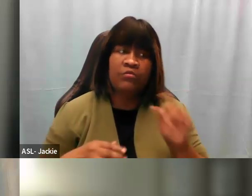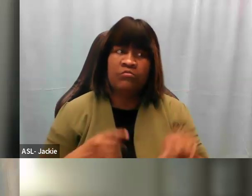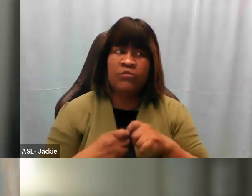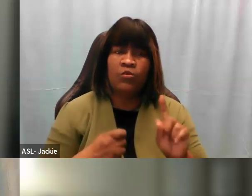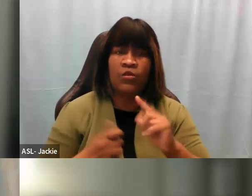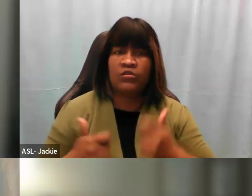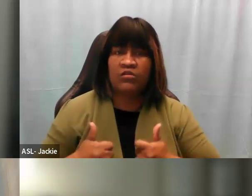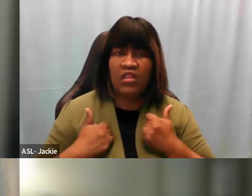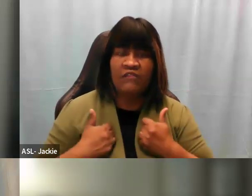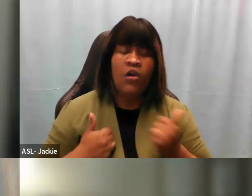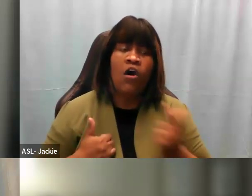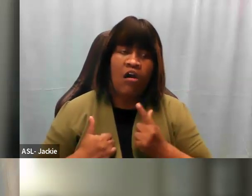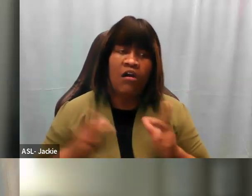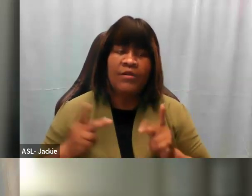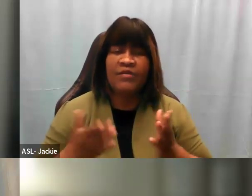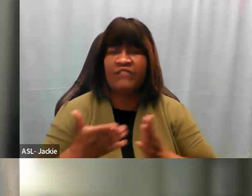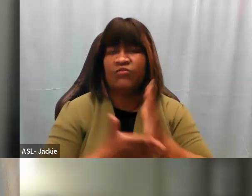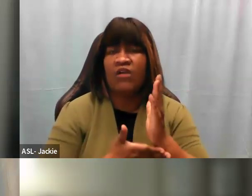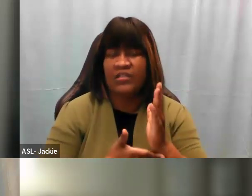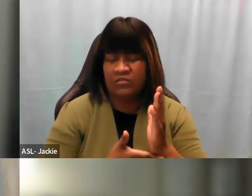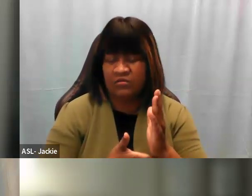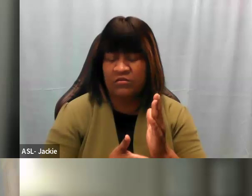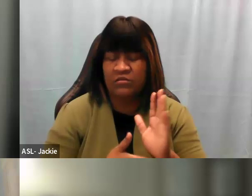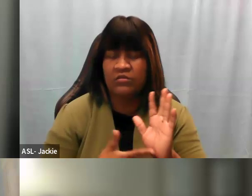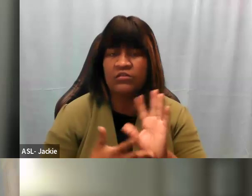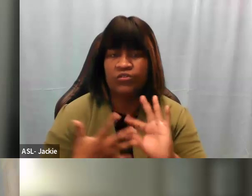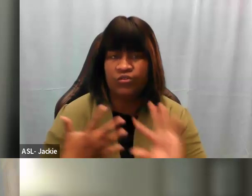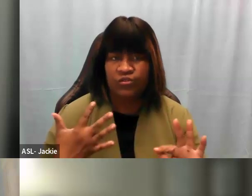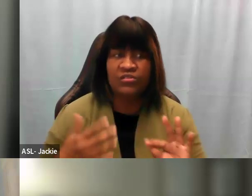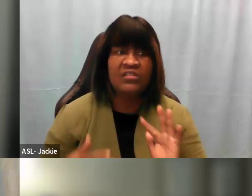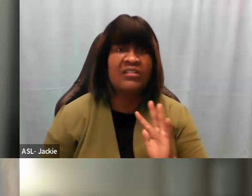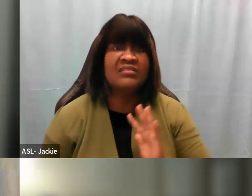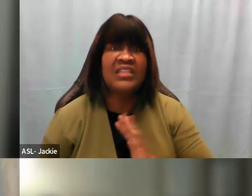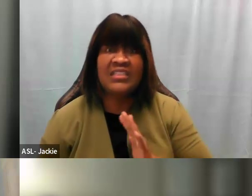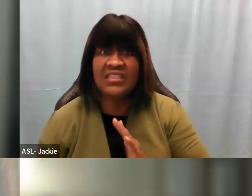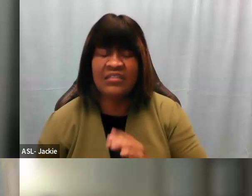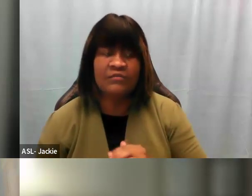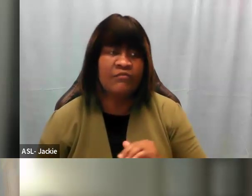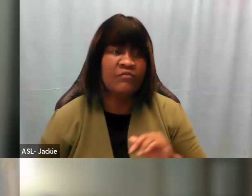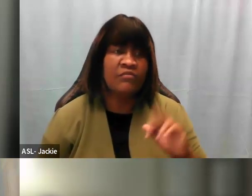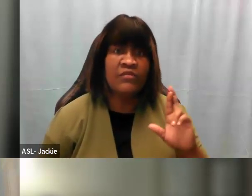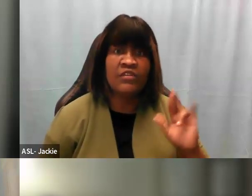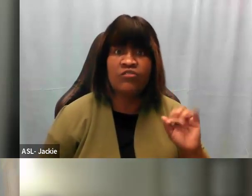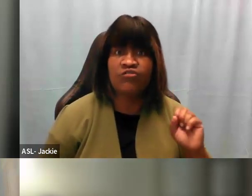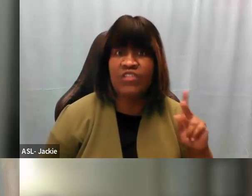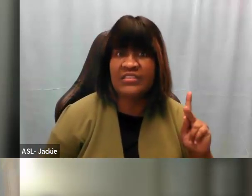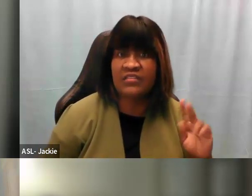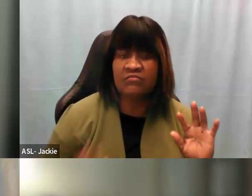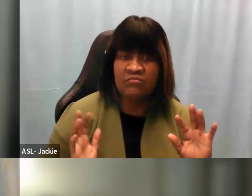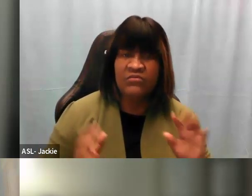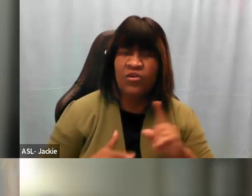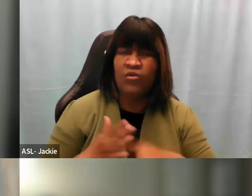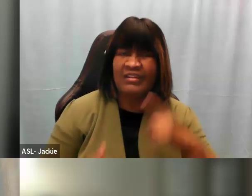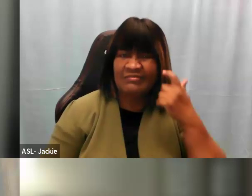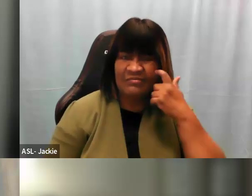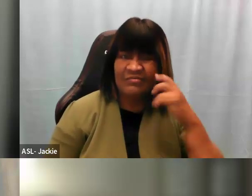everyone has the right to choose, and the dignity of risk, and what you were talking about, Jennifer, about the peer support. SILS can